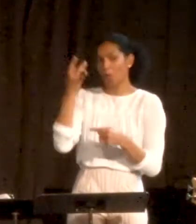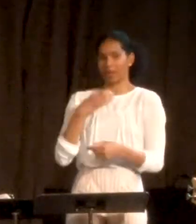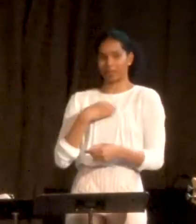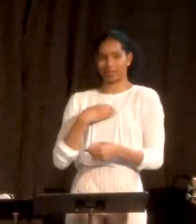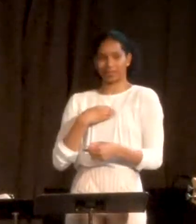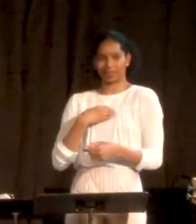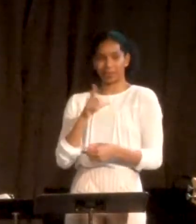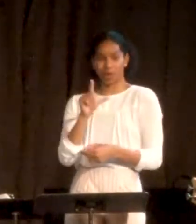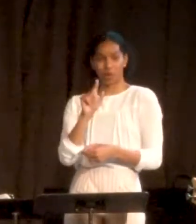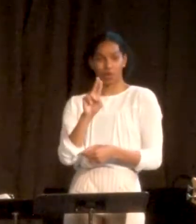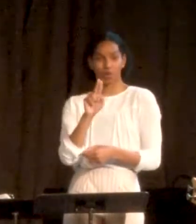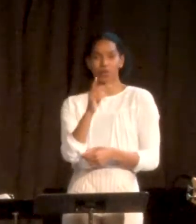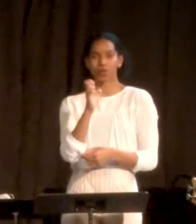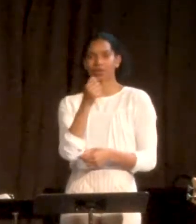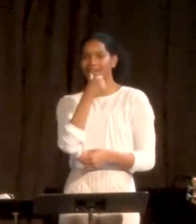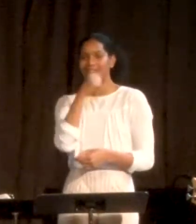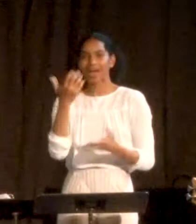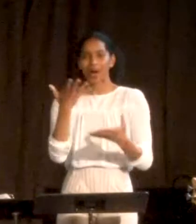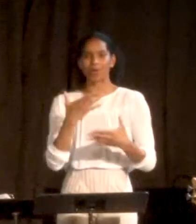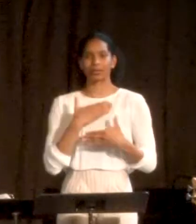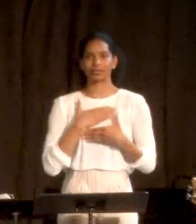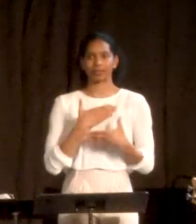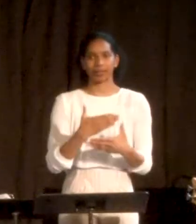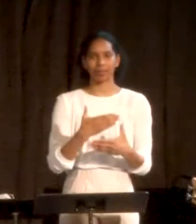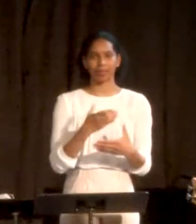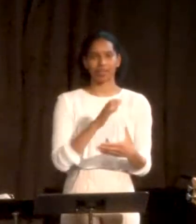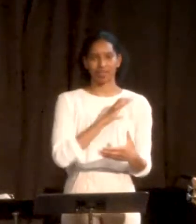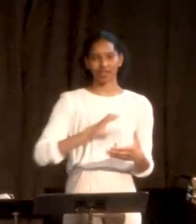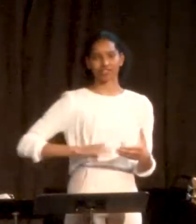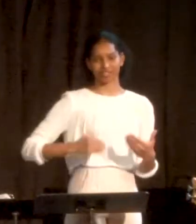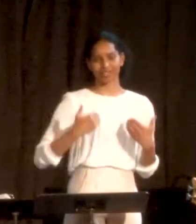admit that Christians had any conflicts.